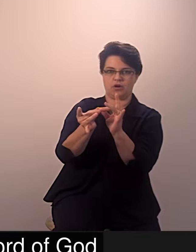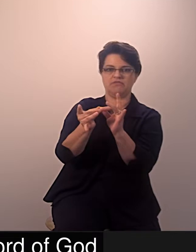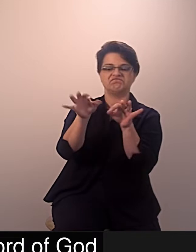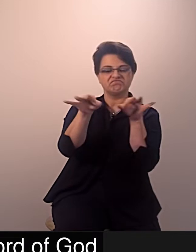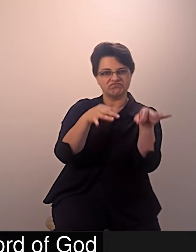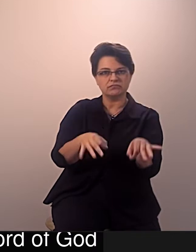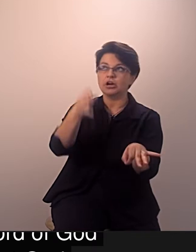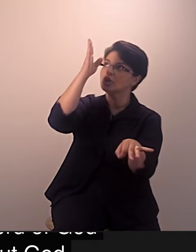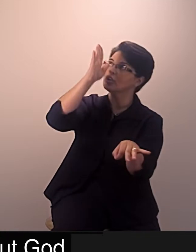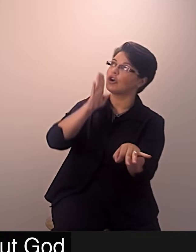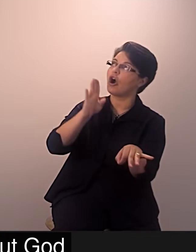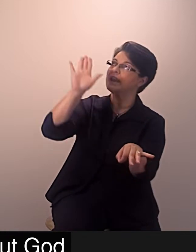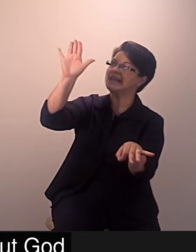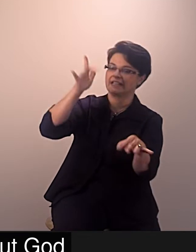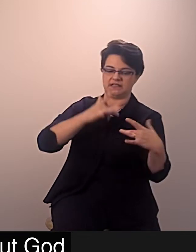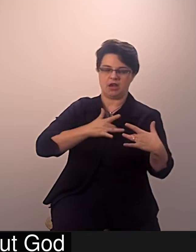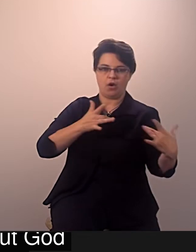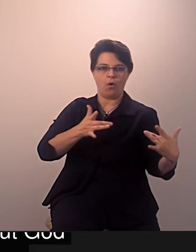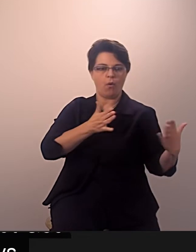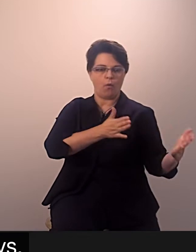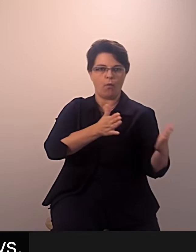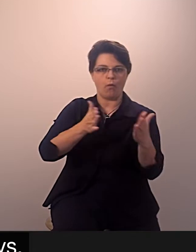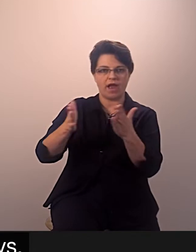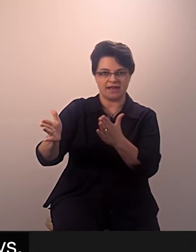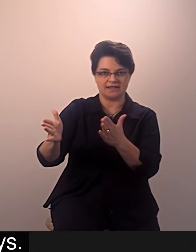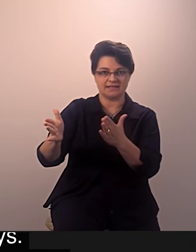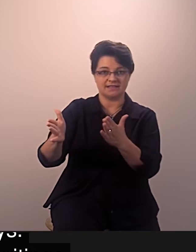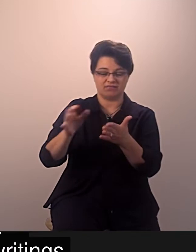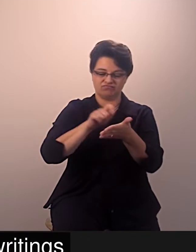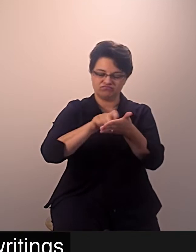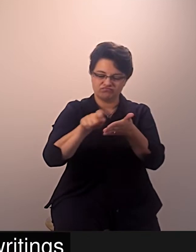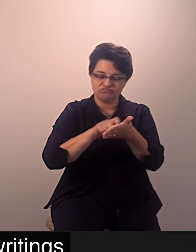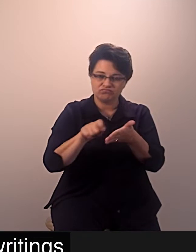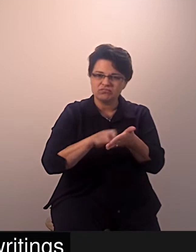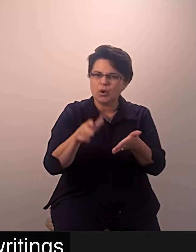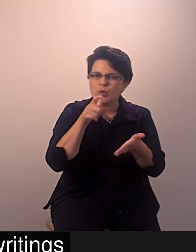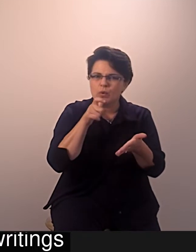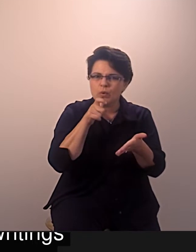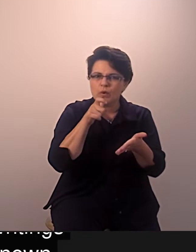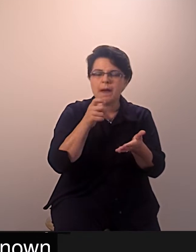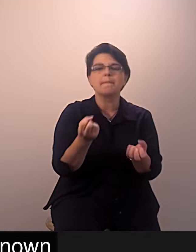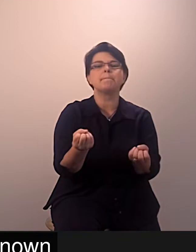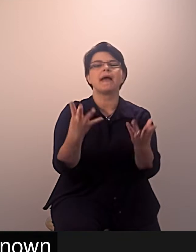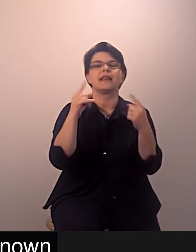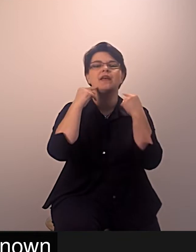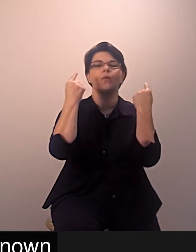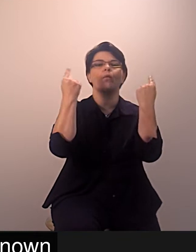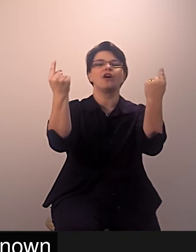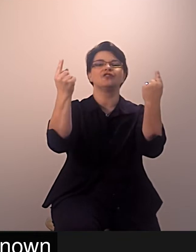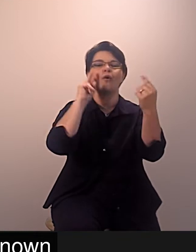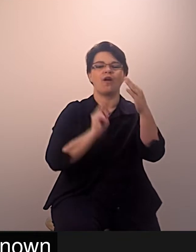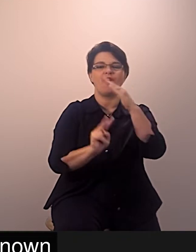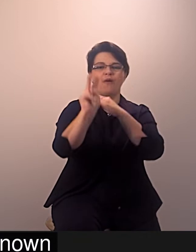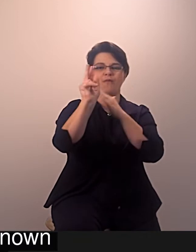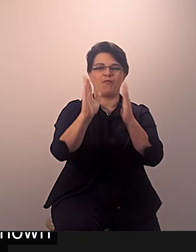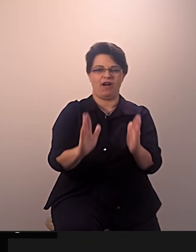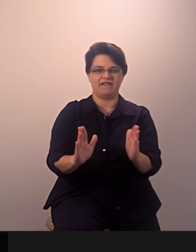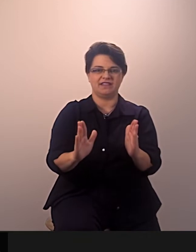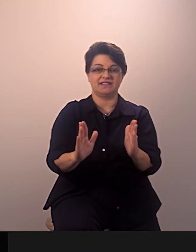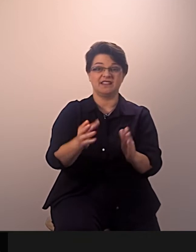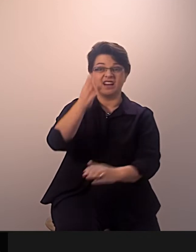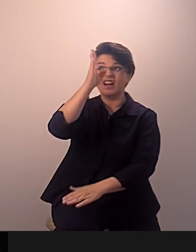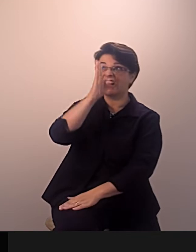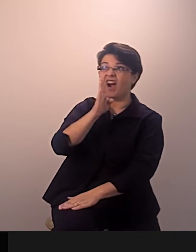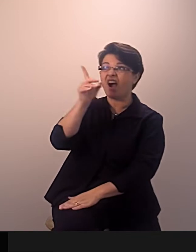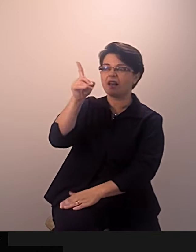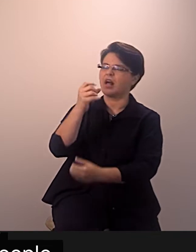His ways. It contains the writings of many well-known prophets. God loves all people.